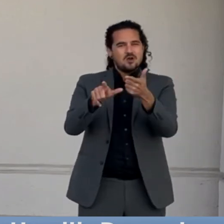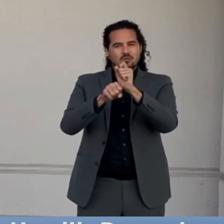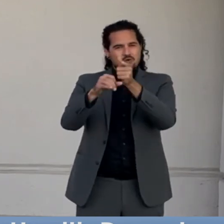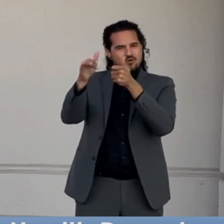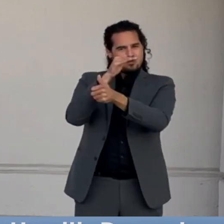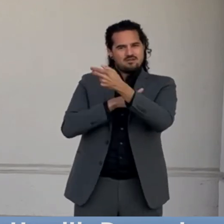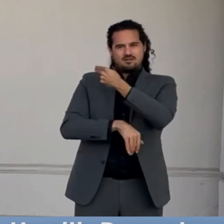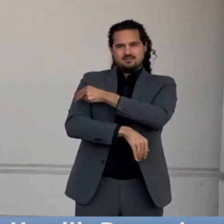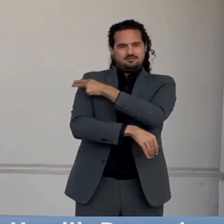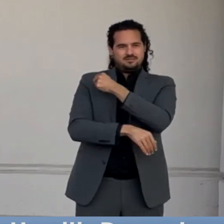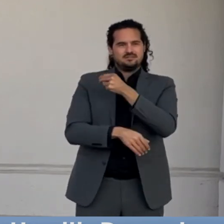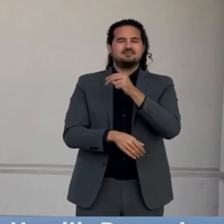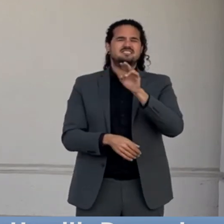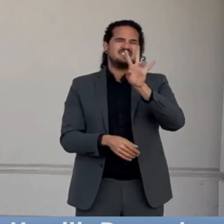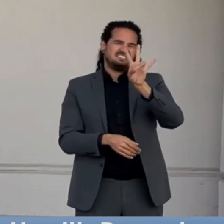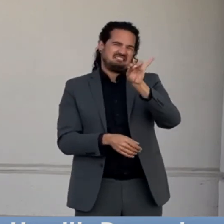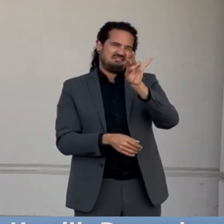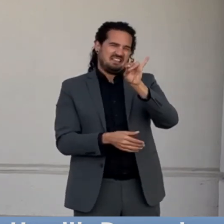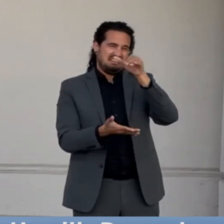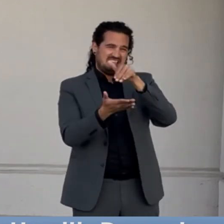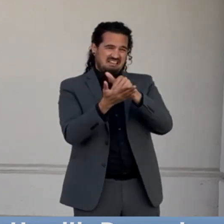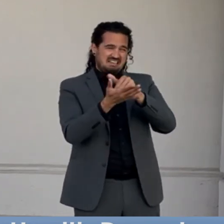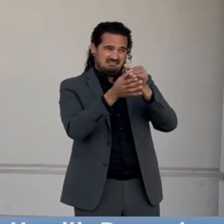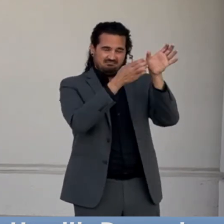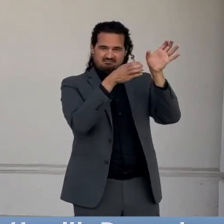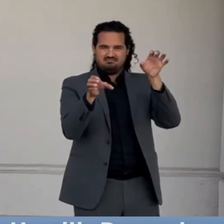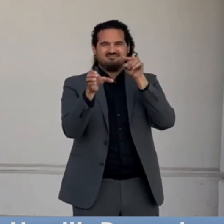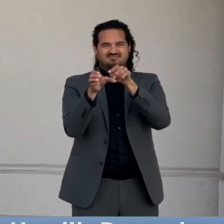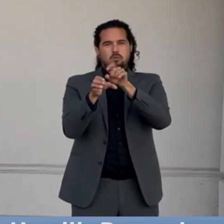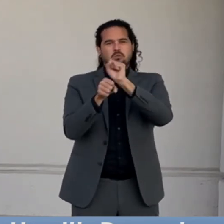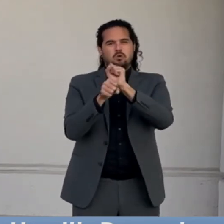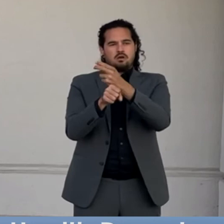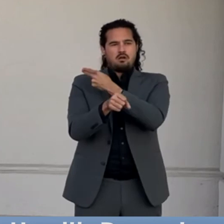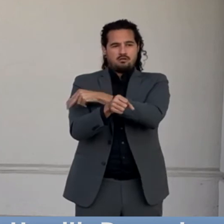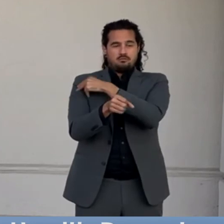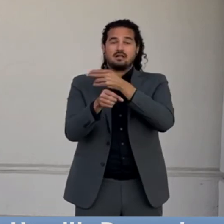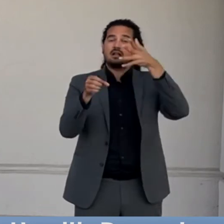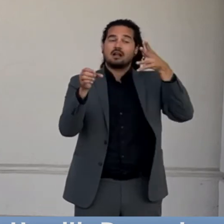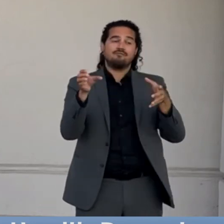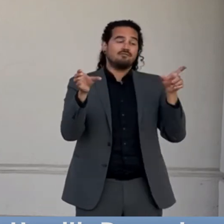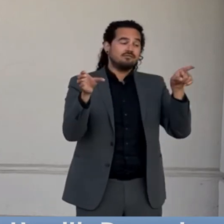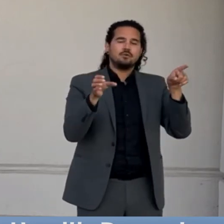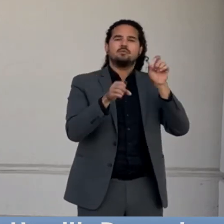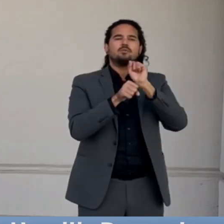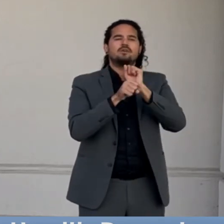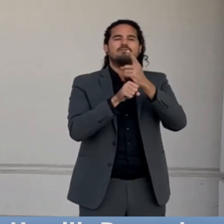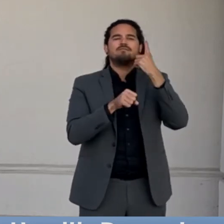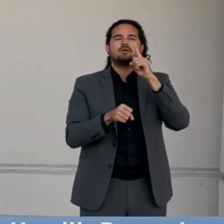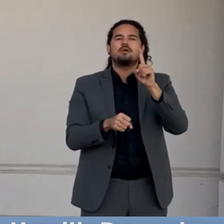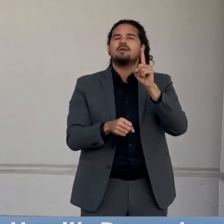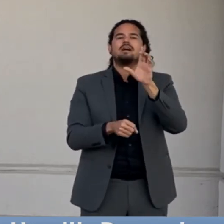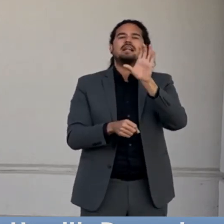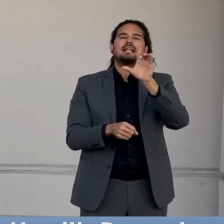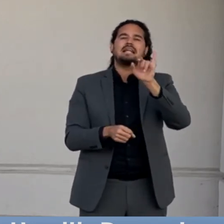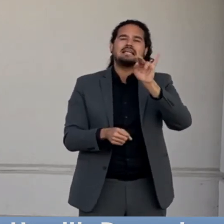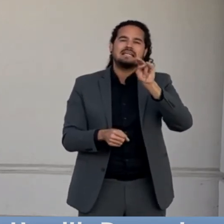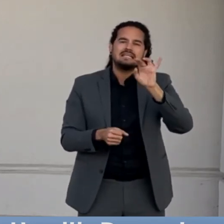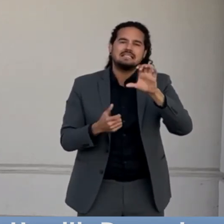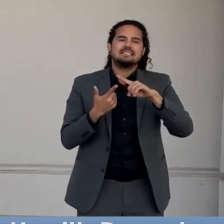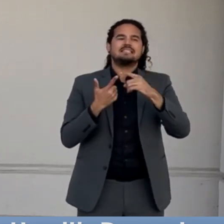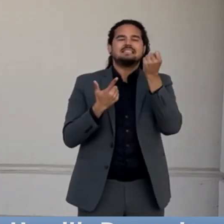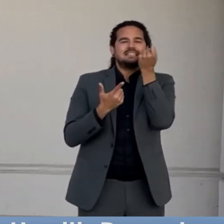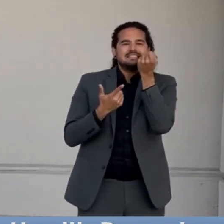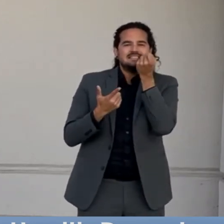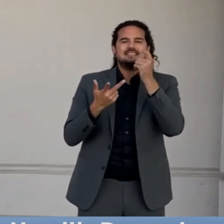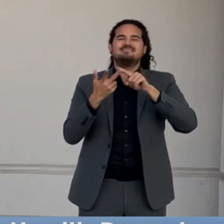70,000 are in hospitals, and the others are in other clinics and other facilities, such as dentists and other healthcare personnel. So they will eventually get their vaccine